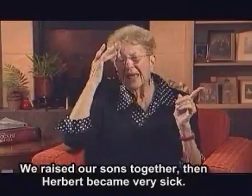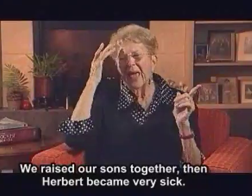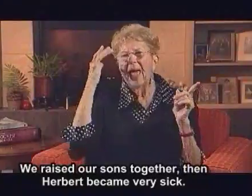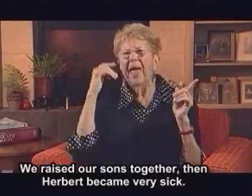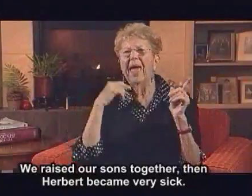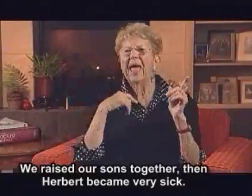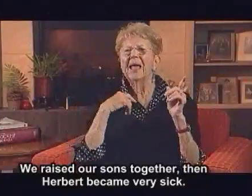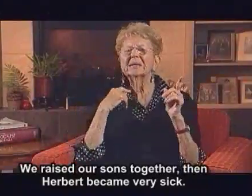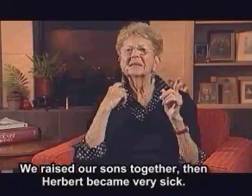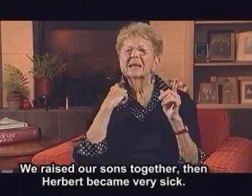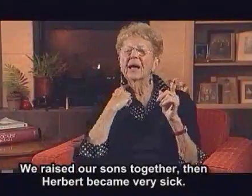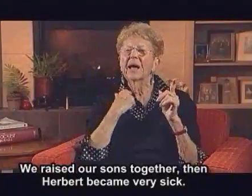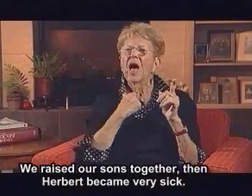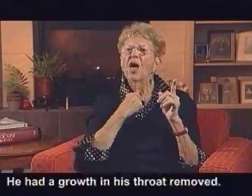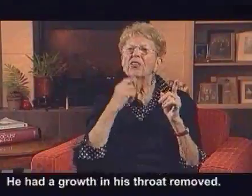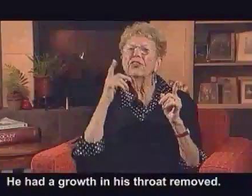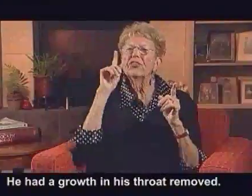and Herbert became very sick.